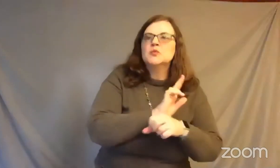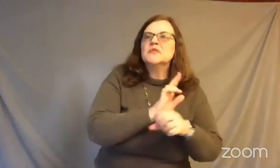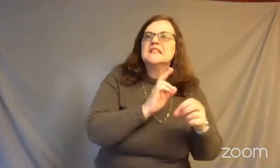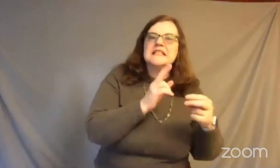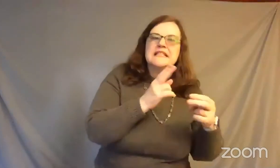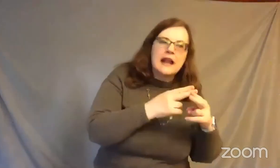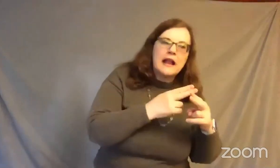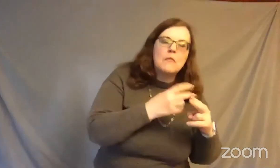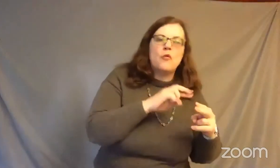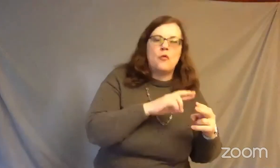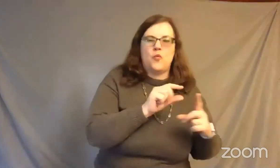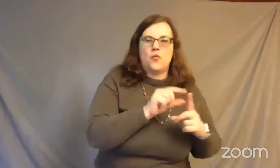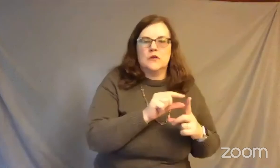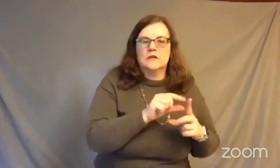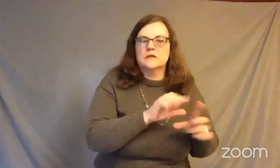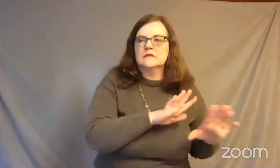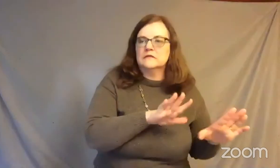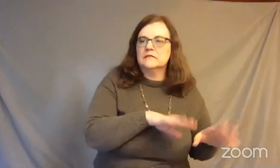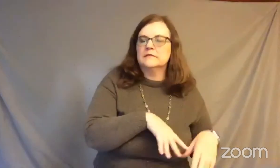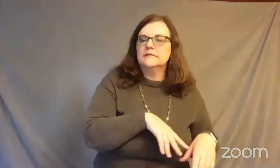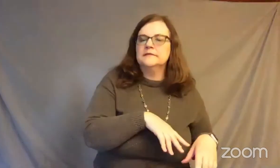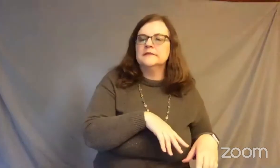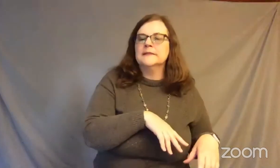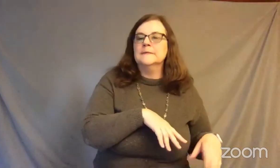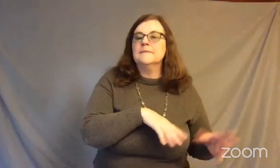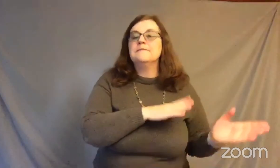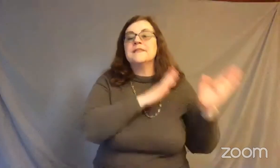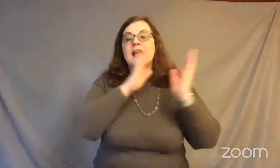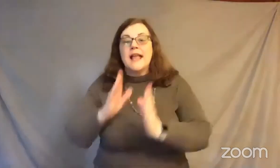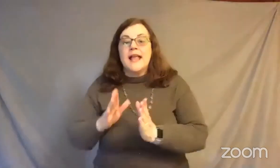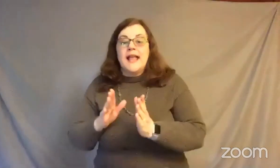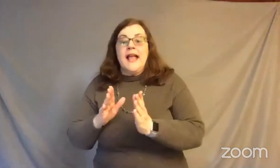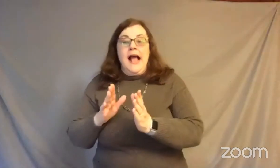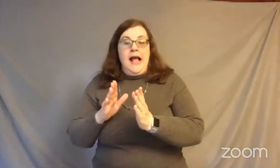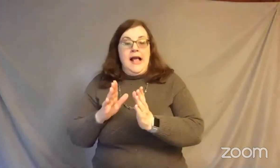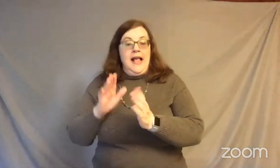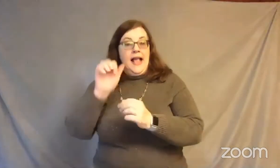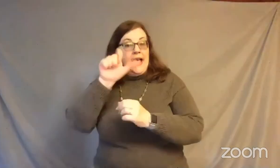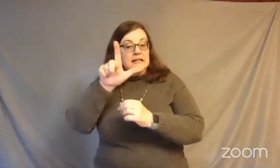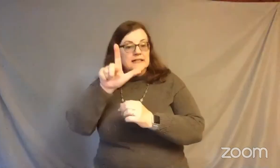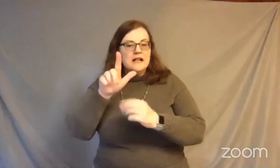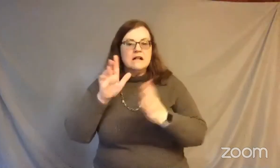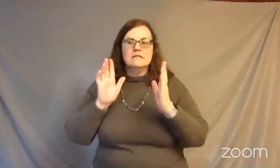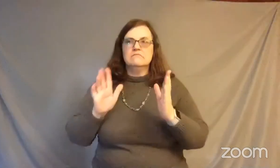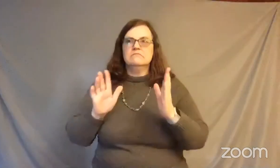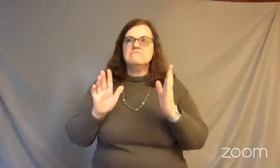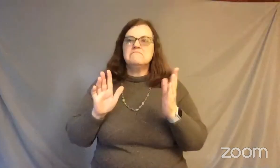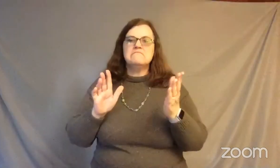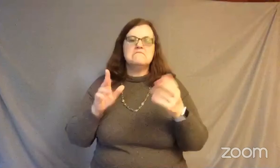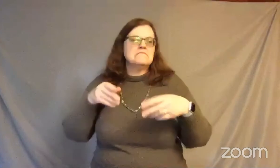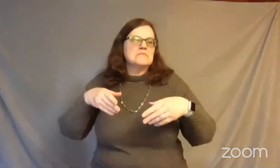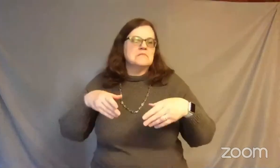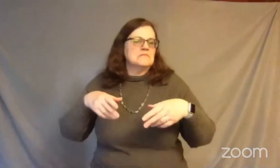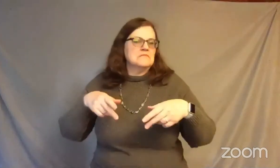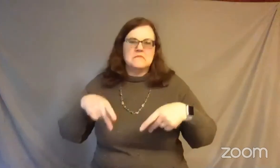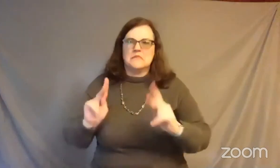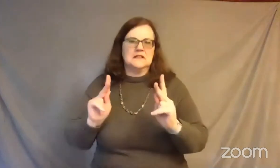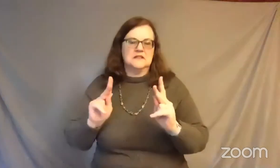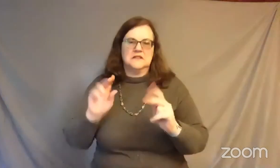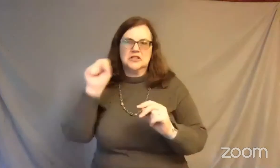So in English-speaking children, we do see the use of their name or another word at that early age. And with